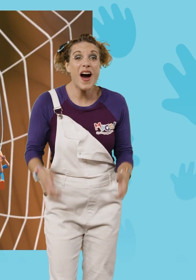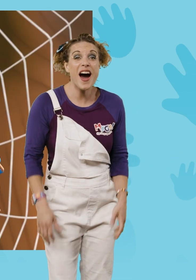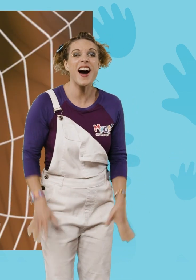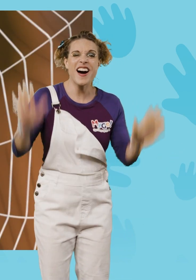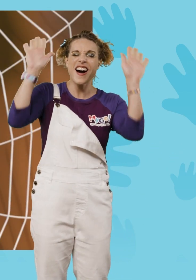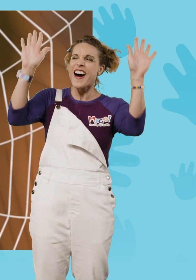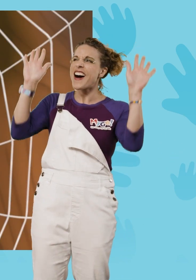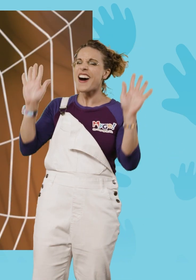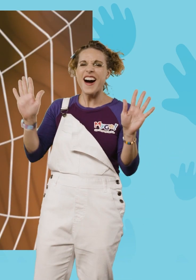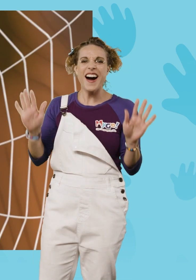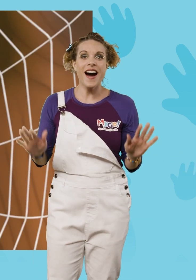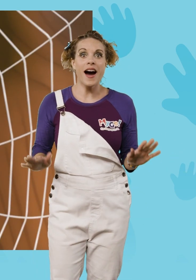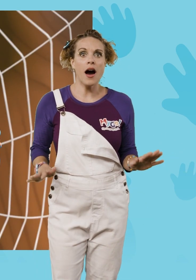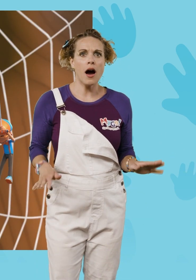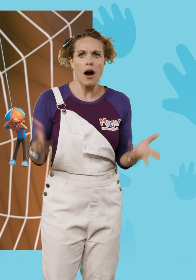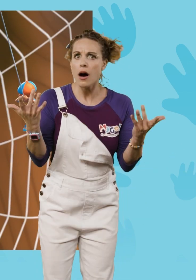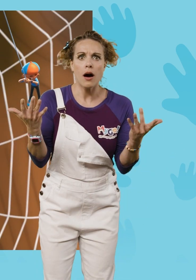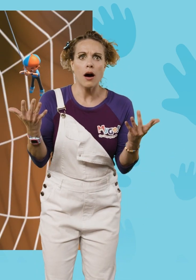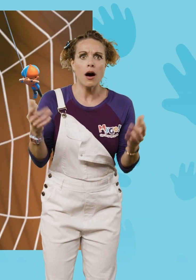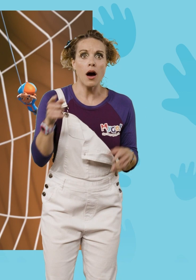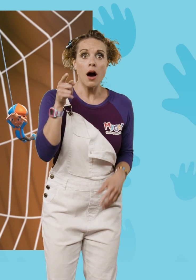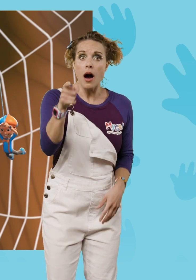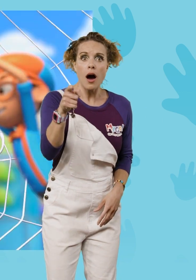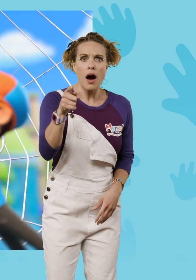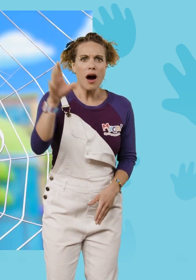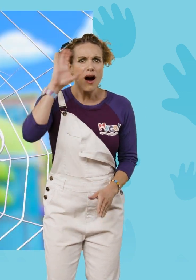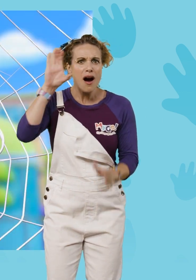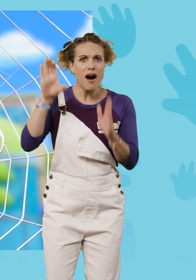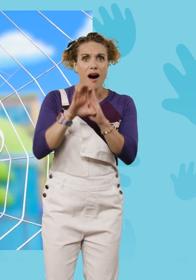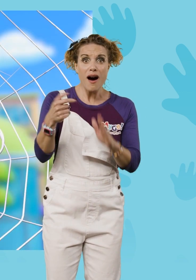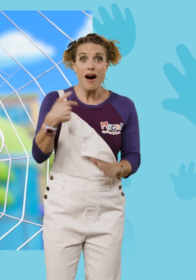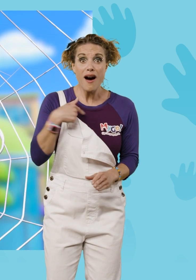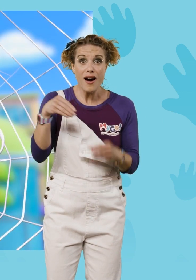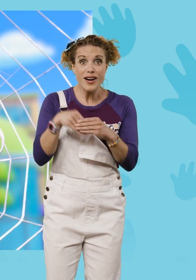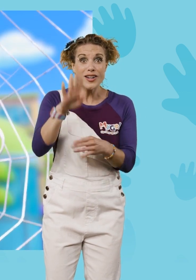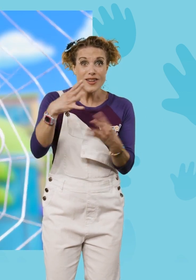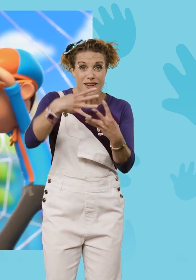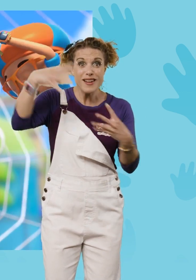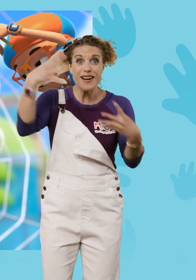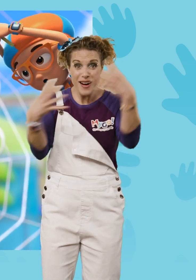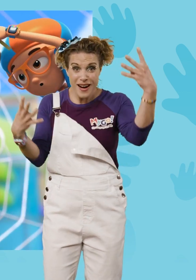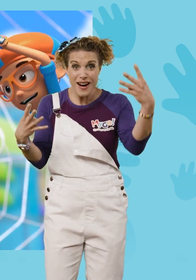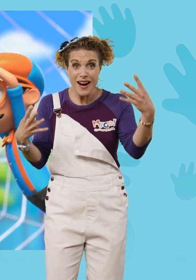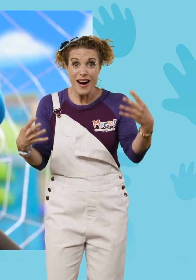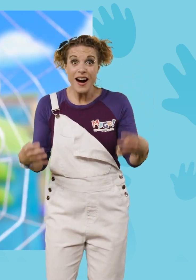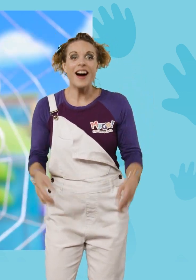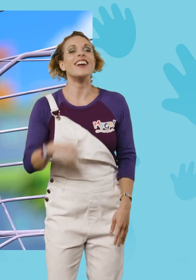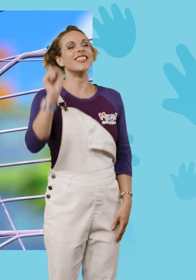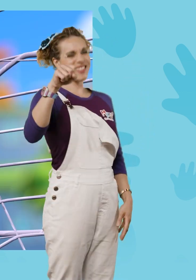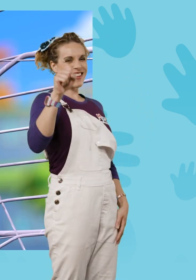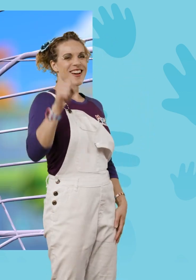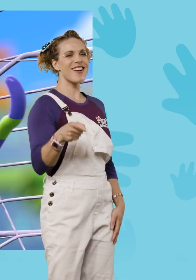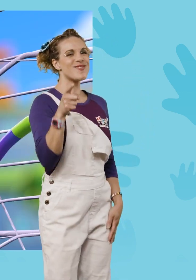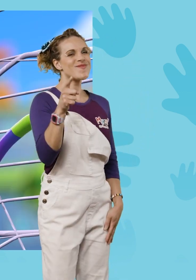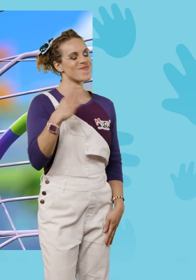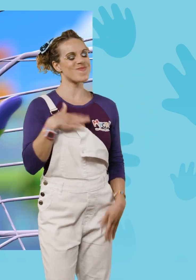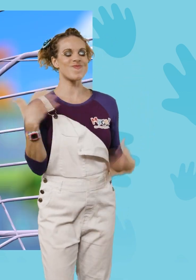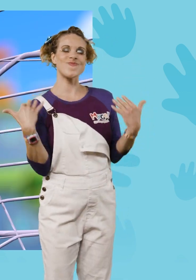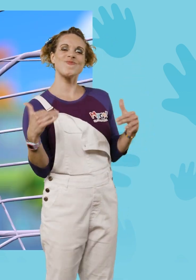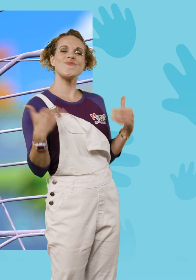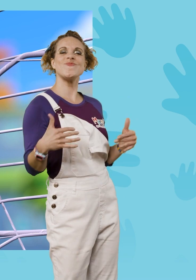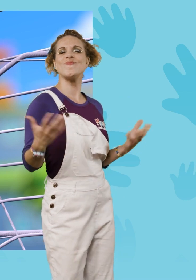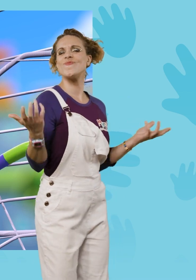Whoa! Amazing! Wait! Is that a picture of me in your web? It is